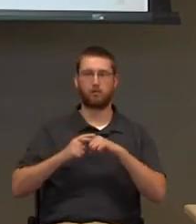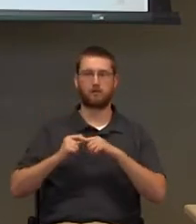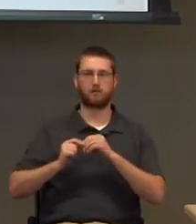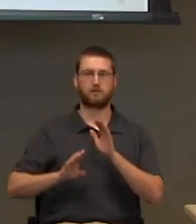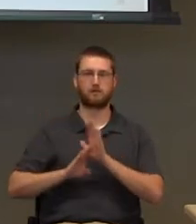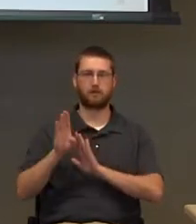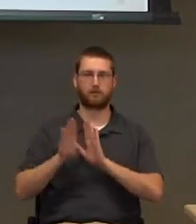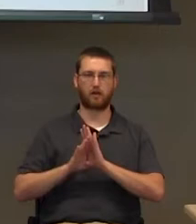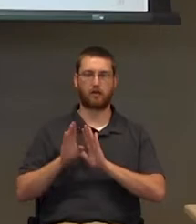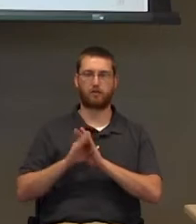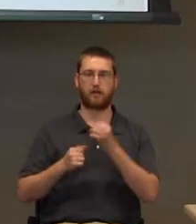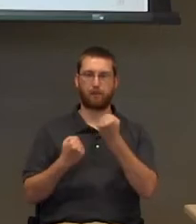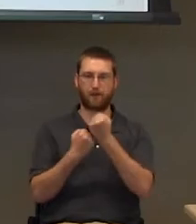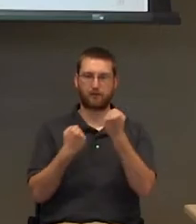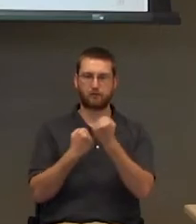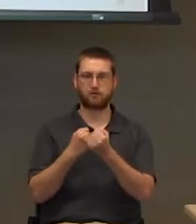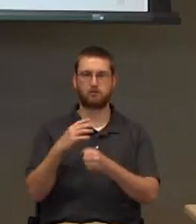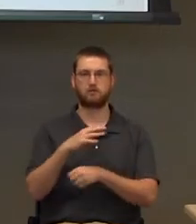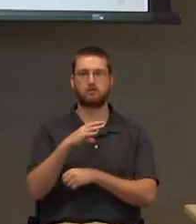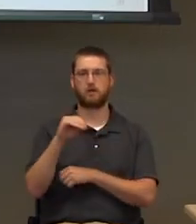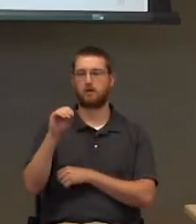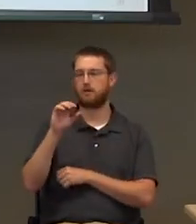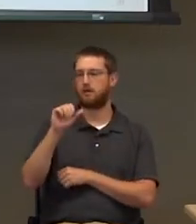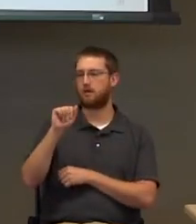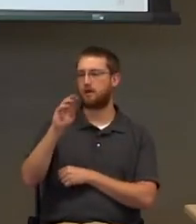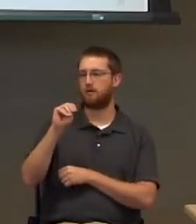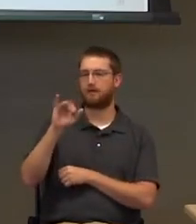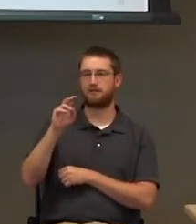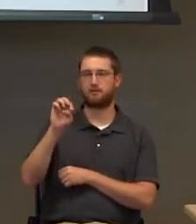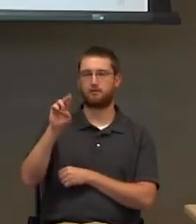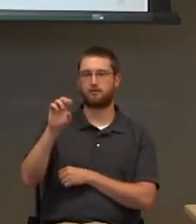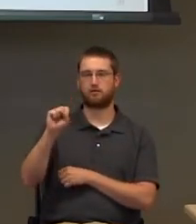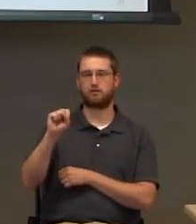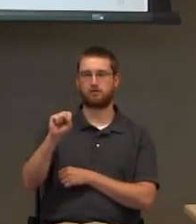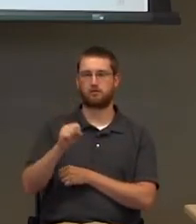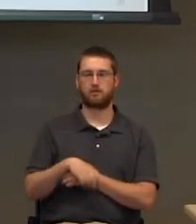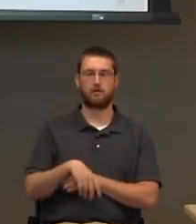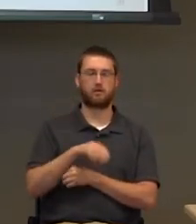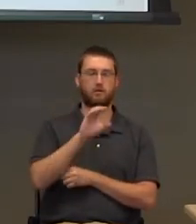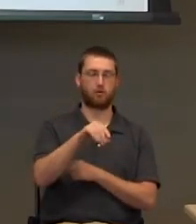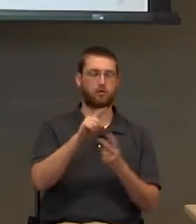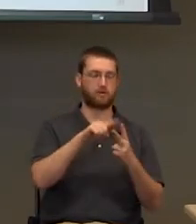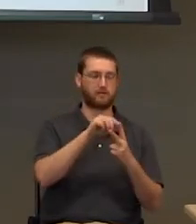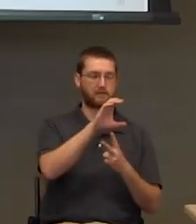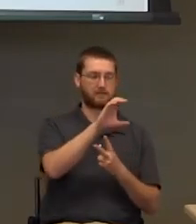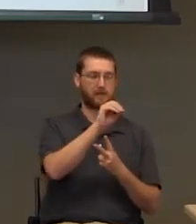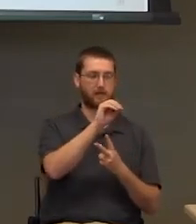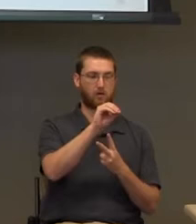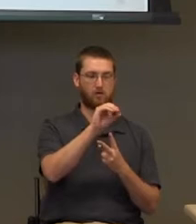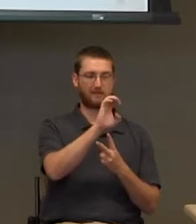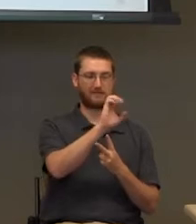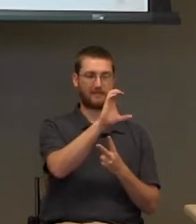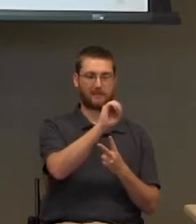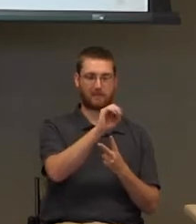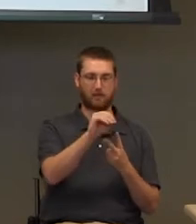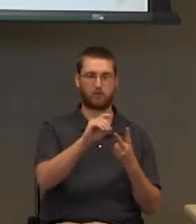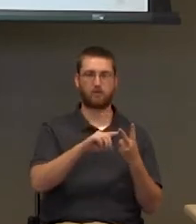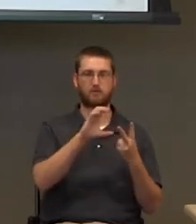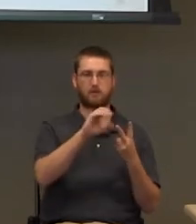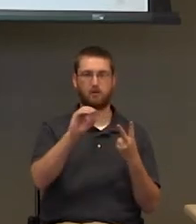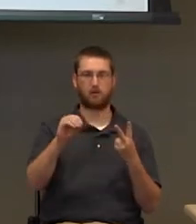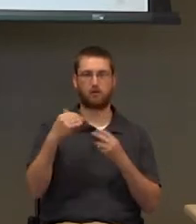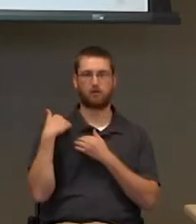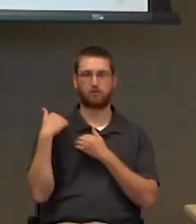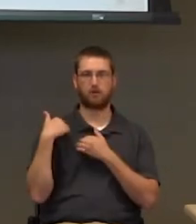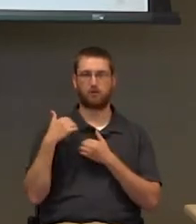your ambassadors and advocates. One thing I do want to point out here is right now your CEO and COO responsibilities are that way because